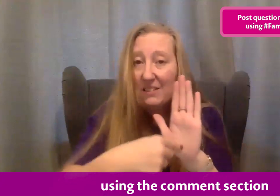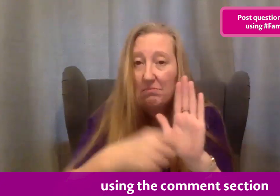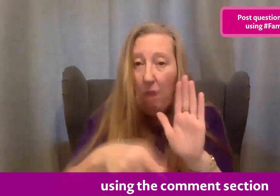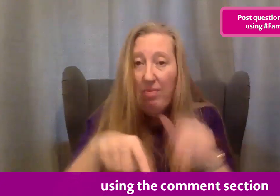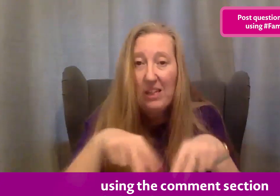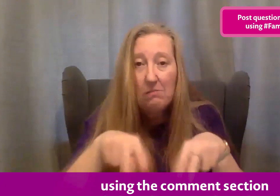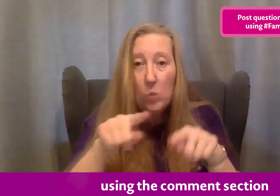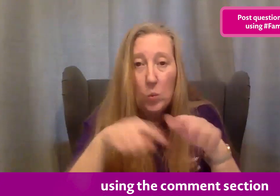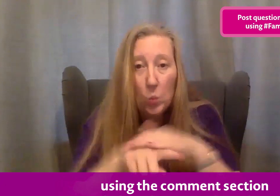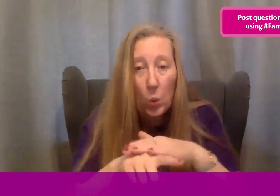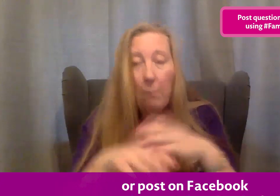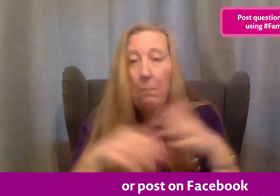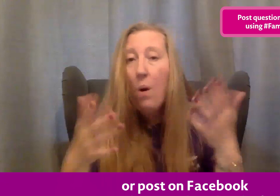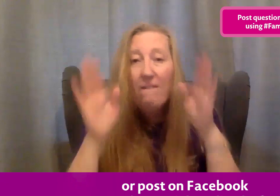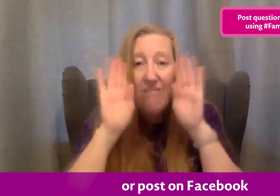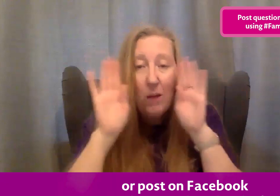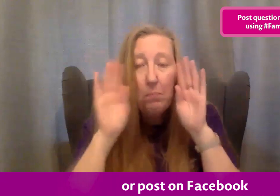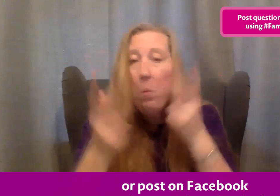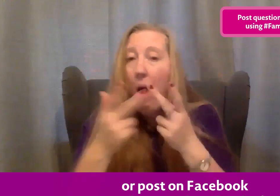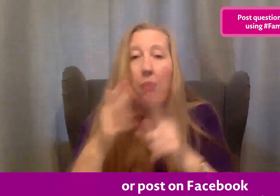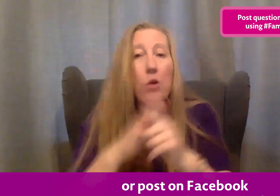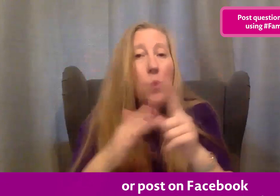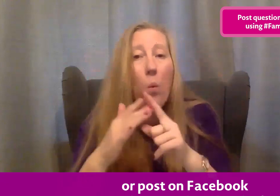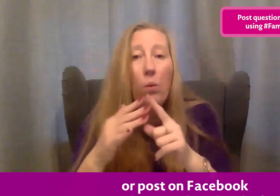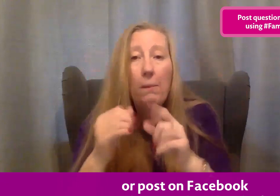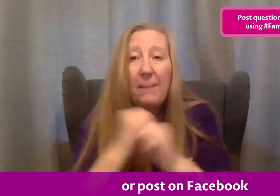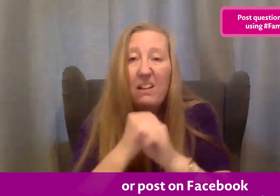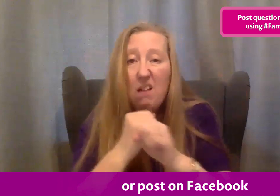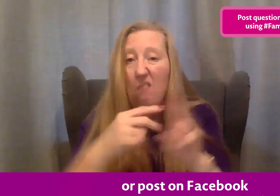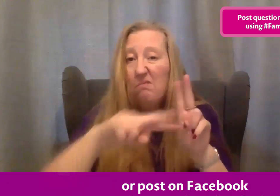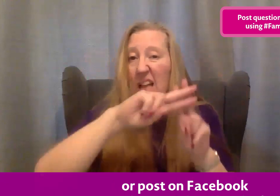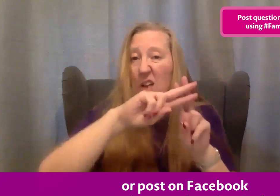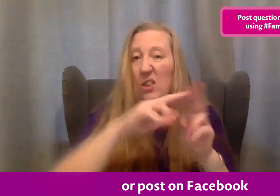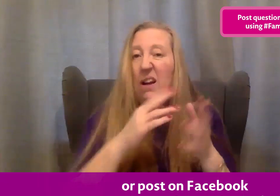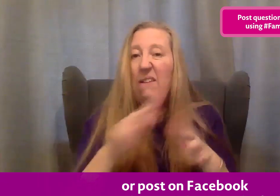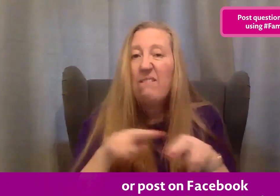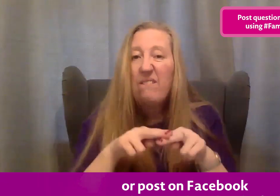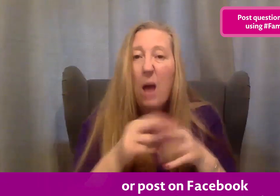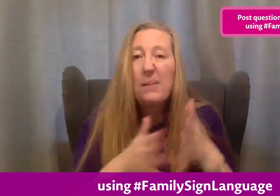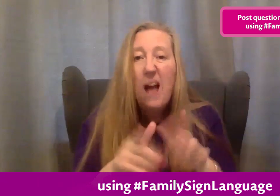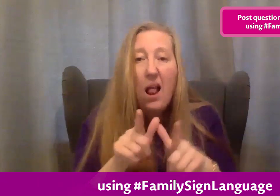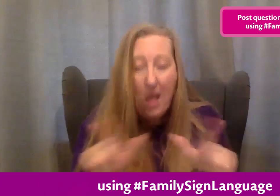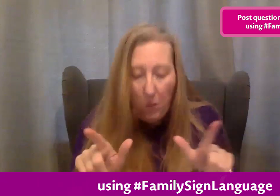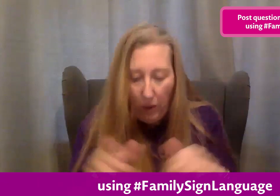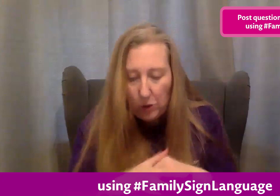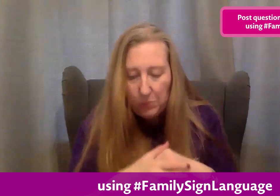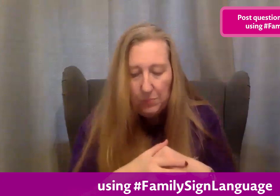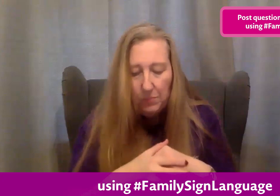video. Or post on Facebook or any other social media platforms using the hashtag Family